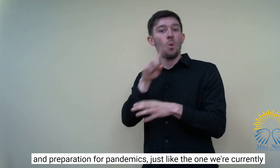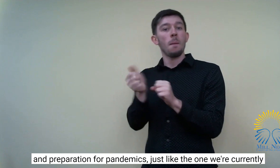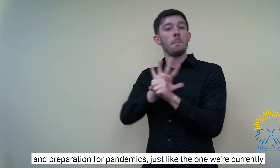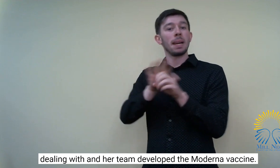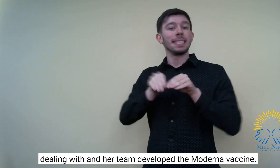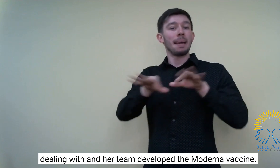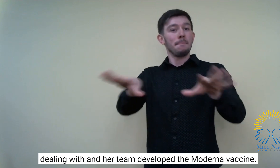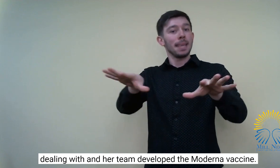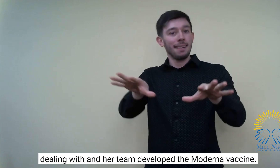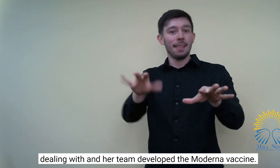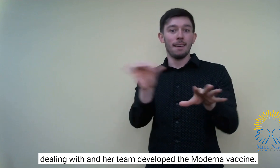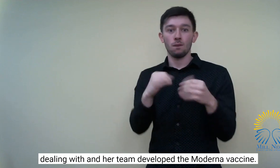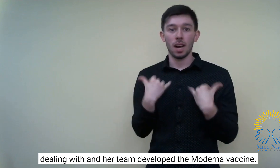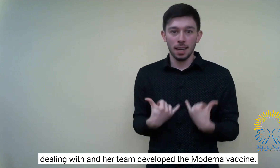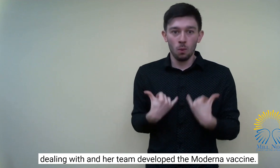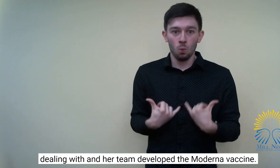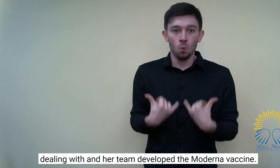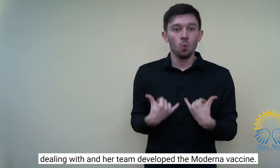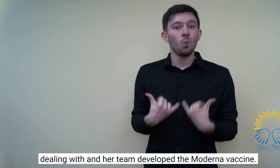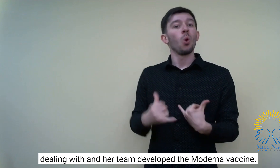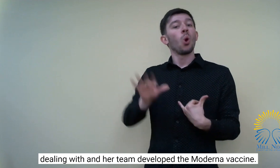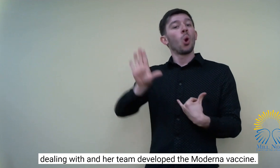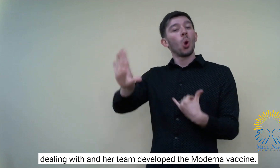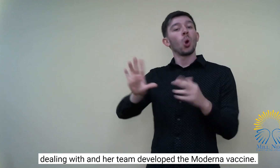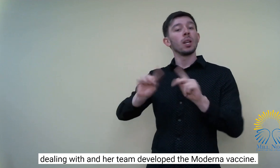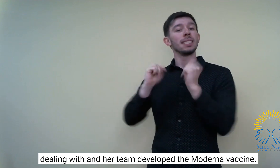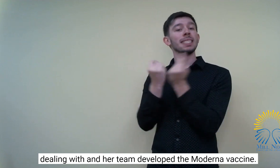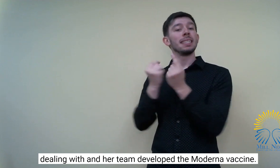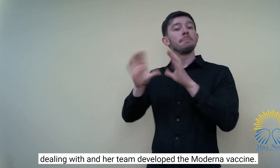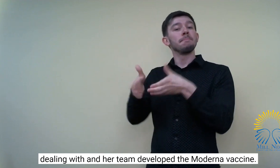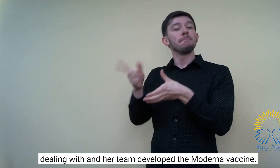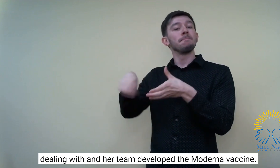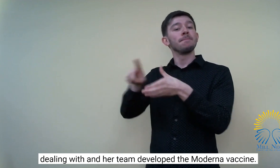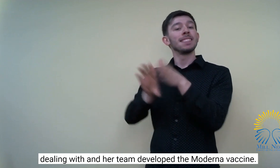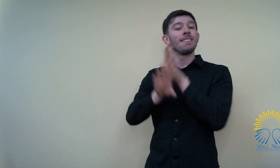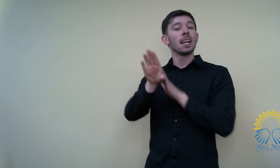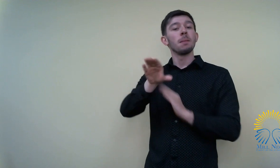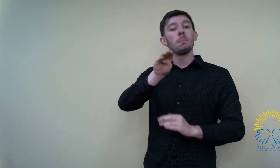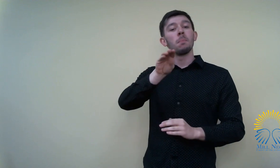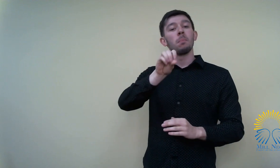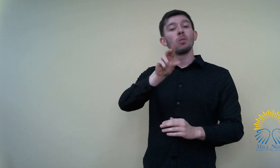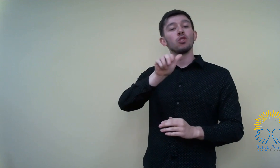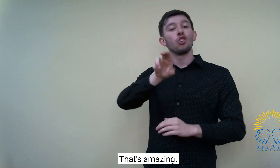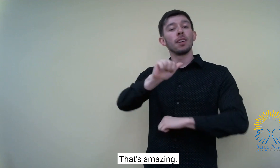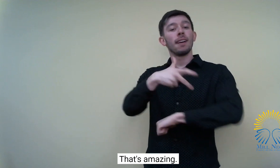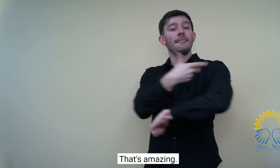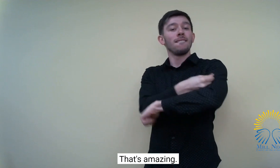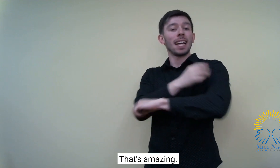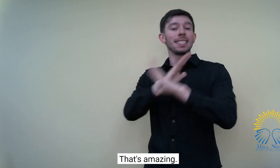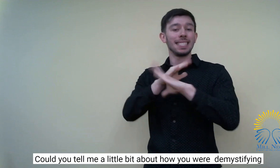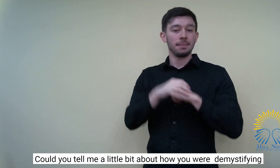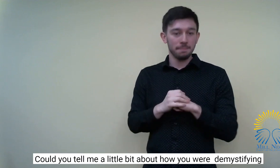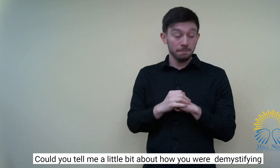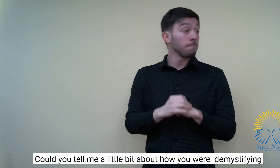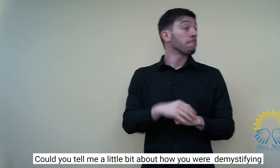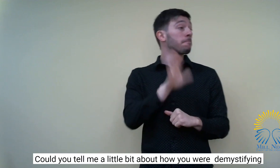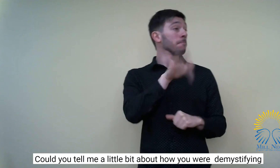currently dealing with, and her team developed the Moderna vaccine. That's amazing. Could you tell me a little bit